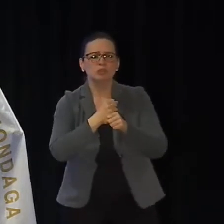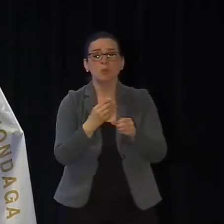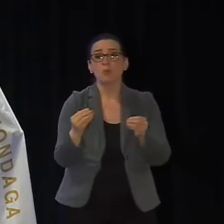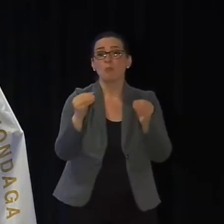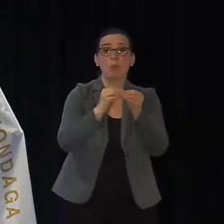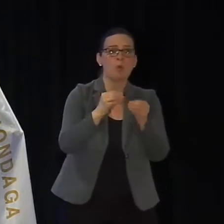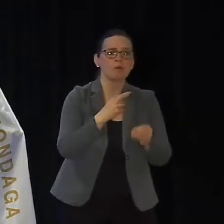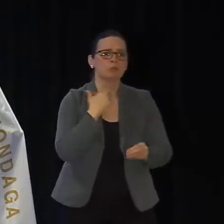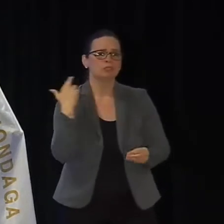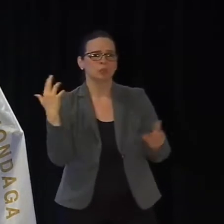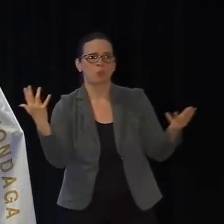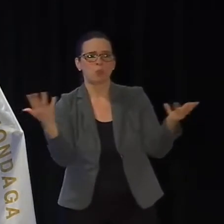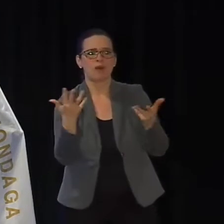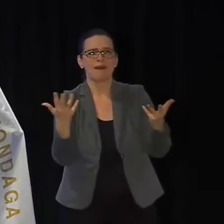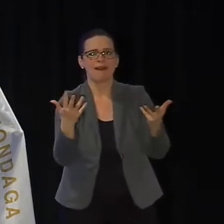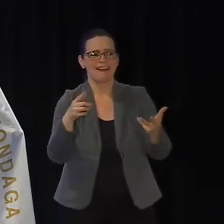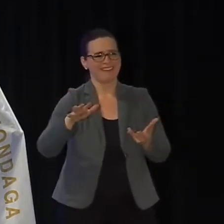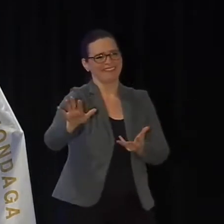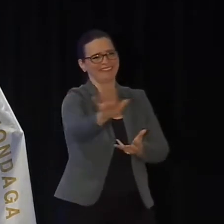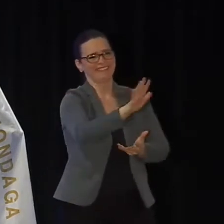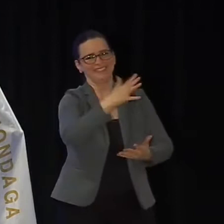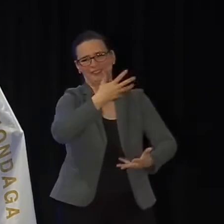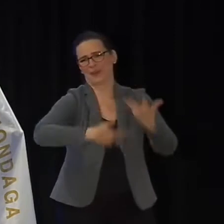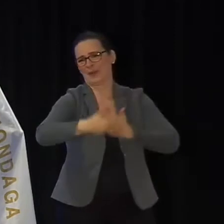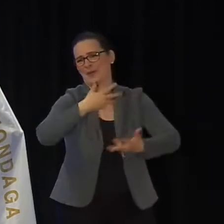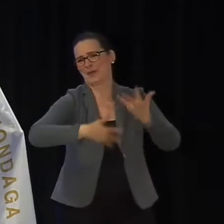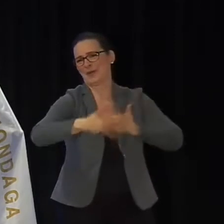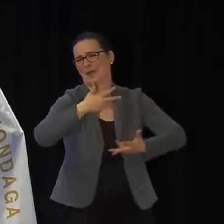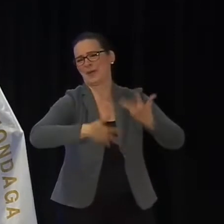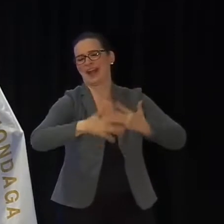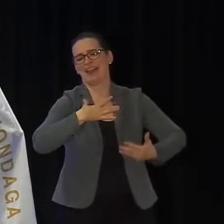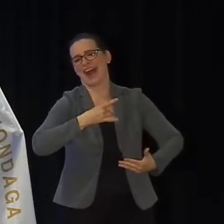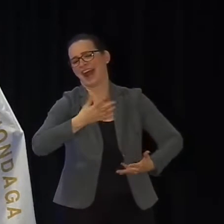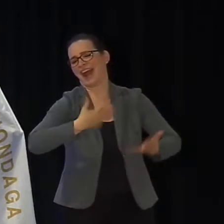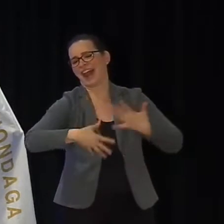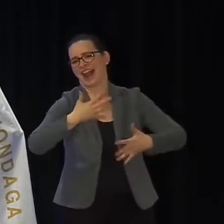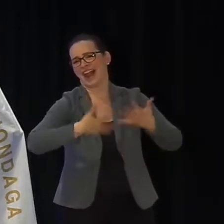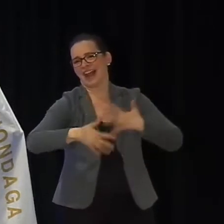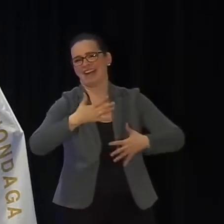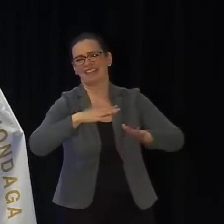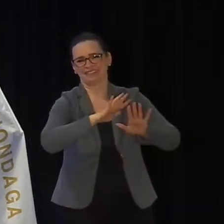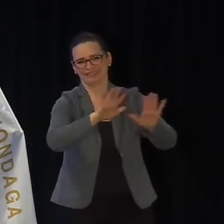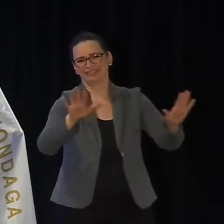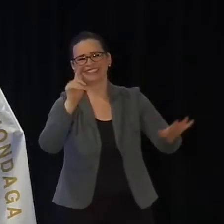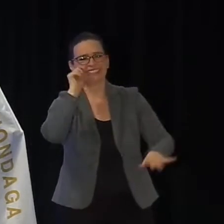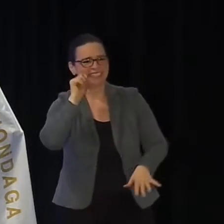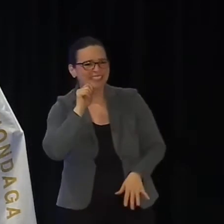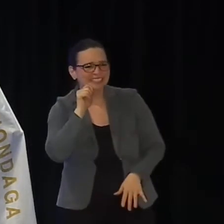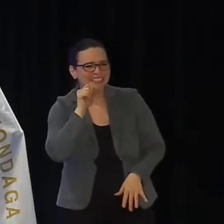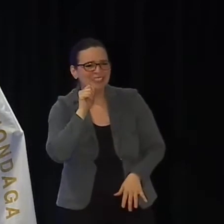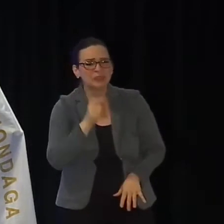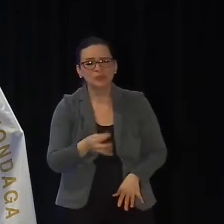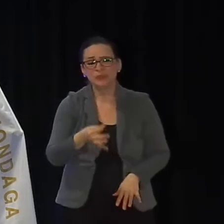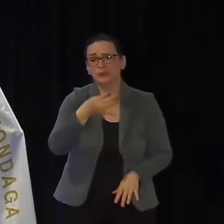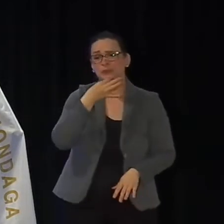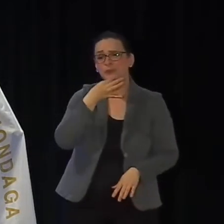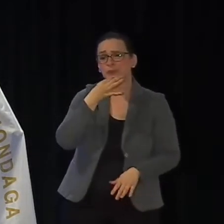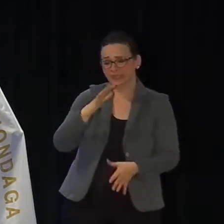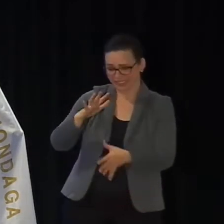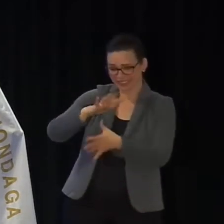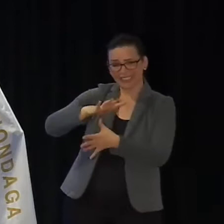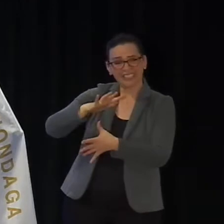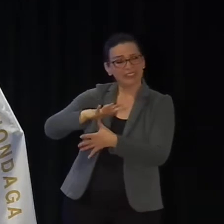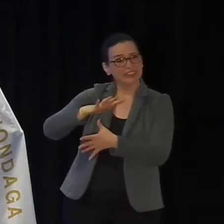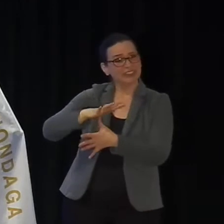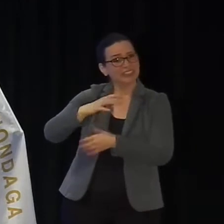as they start to gather more and do more things as their high school careers start to end. So we understand that. It's about